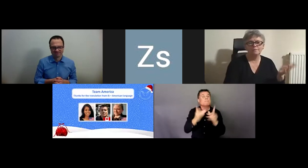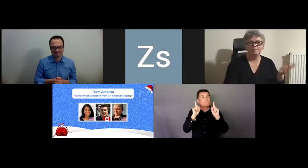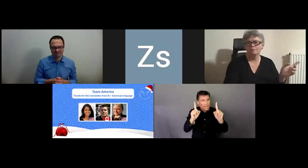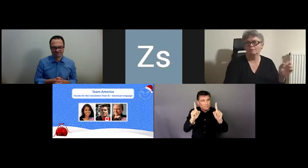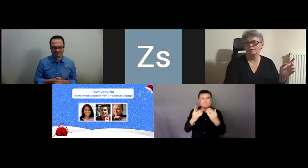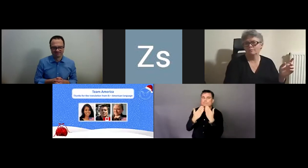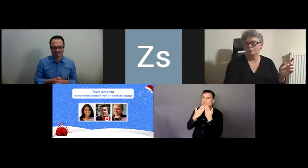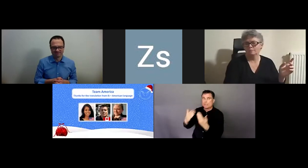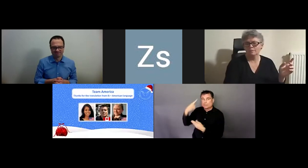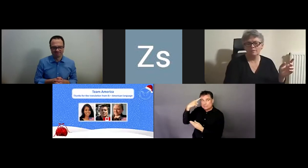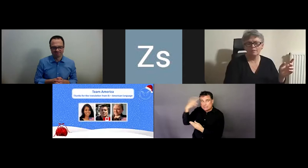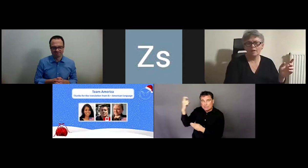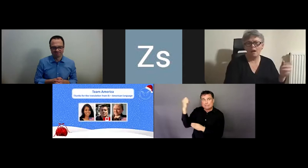flying.